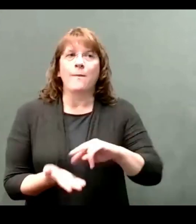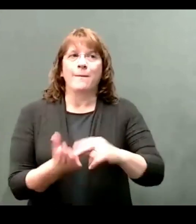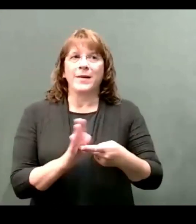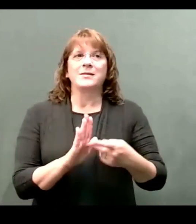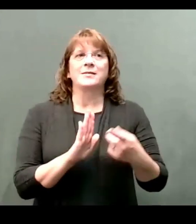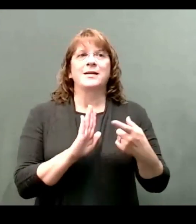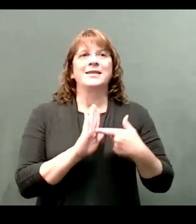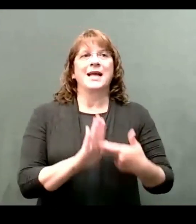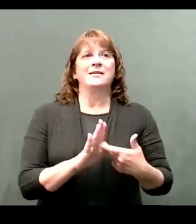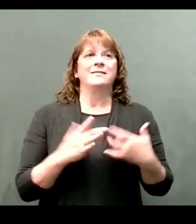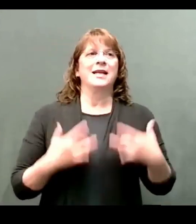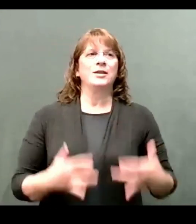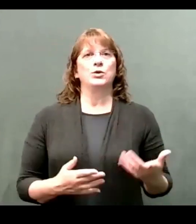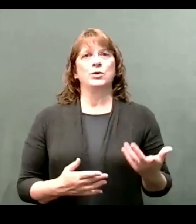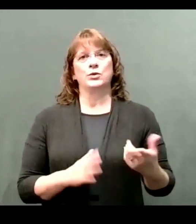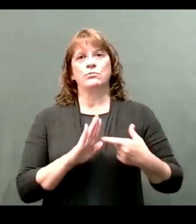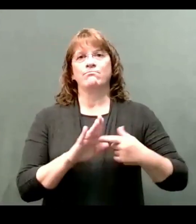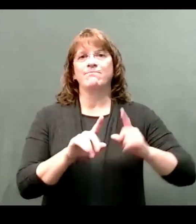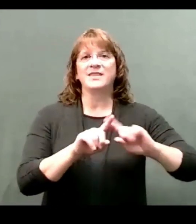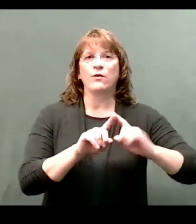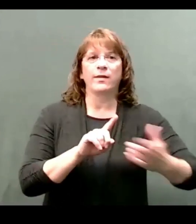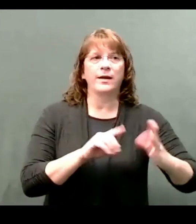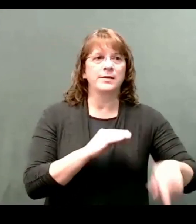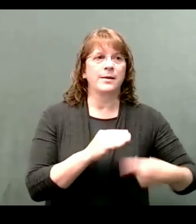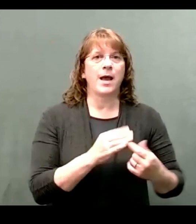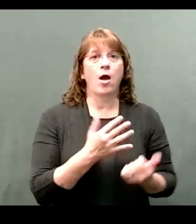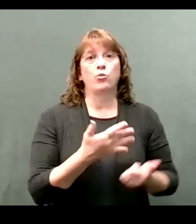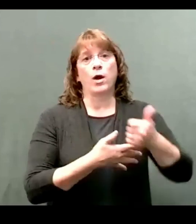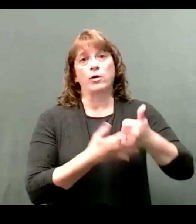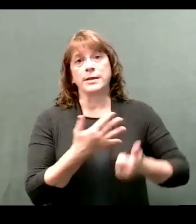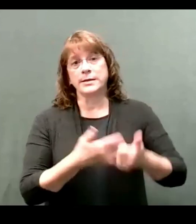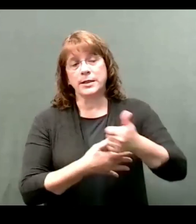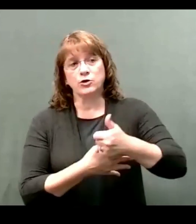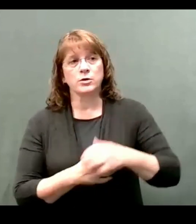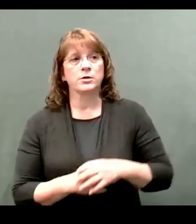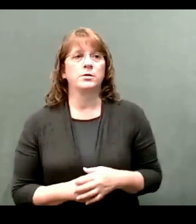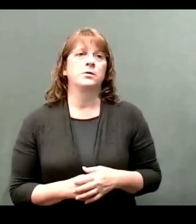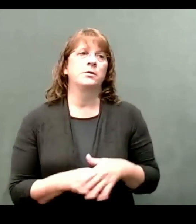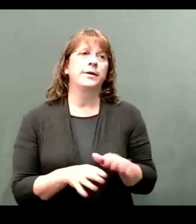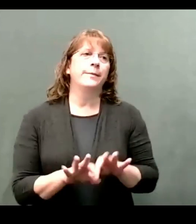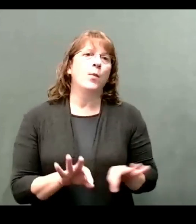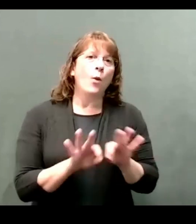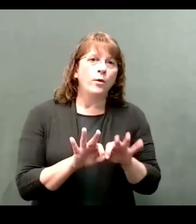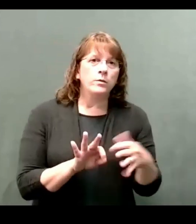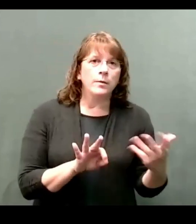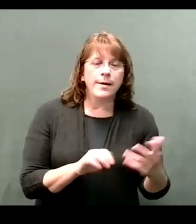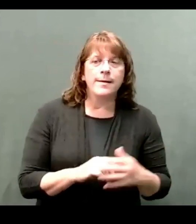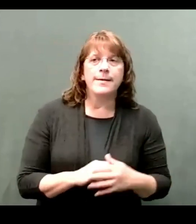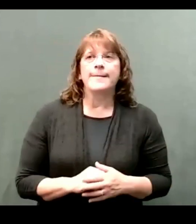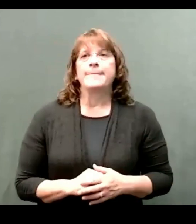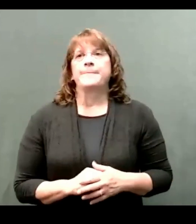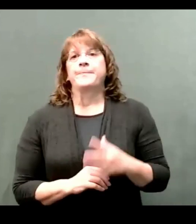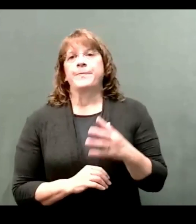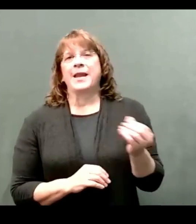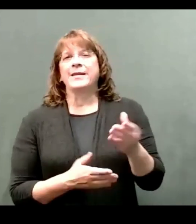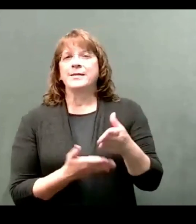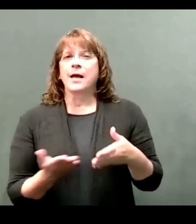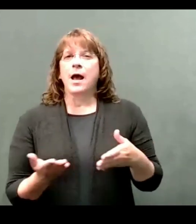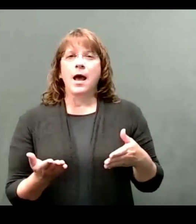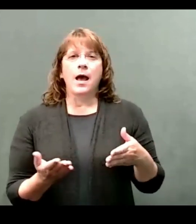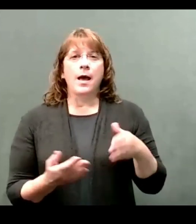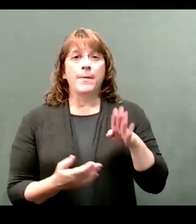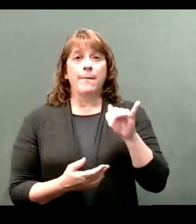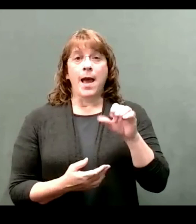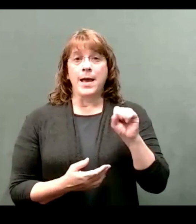to reflect a lot of the different things about prioritization and importance, and some of